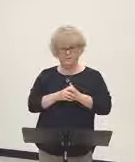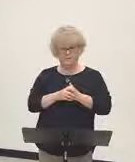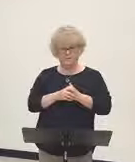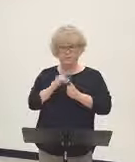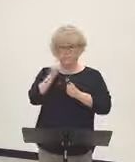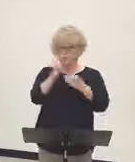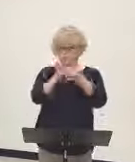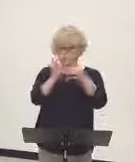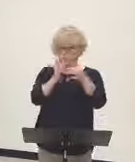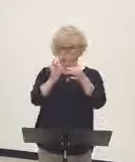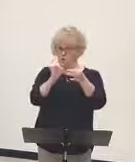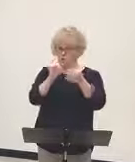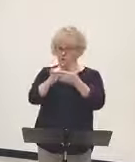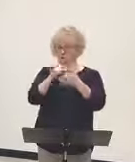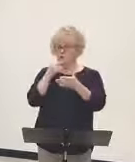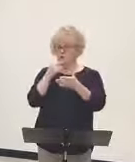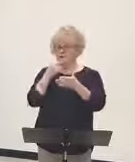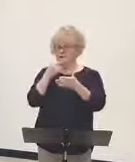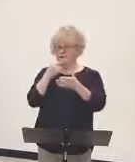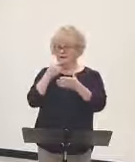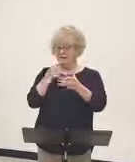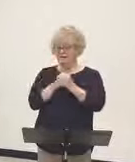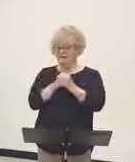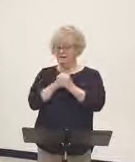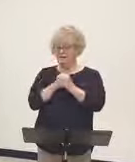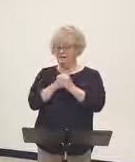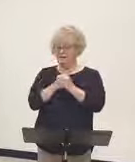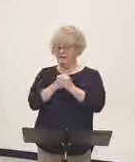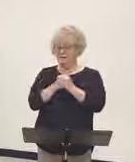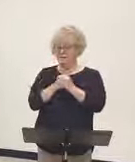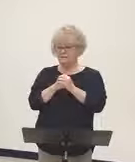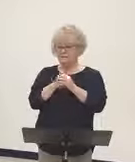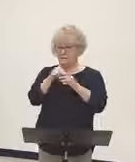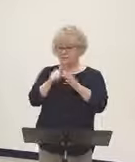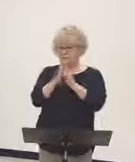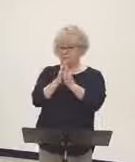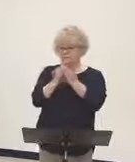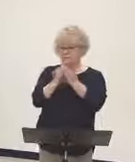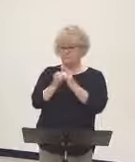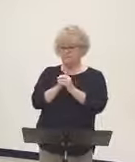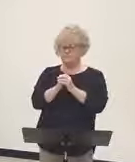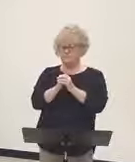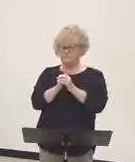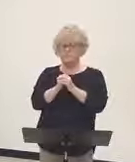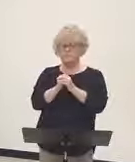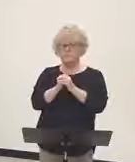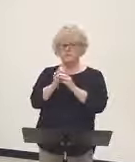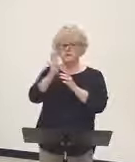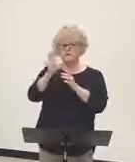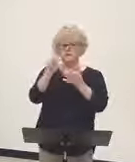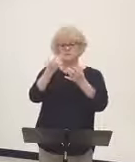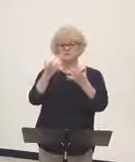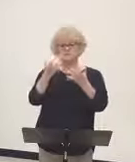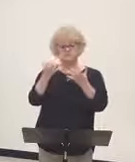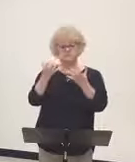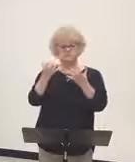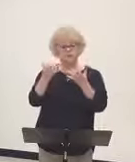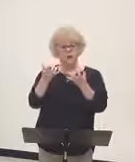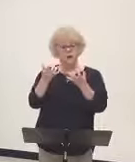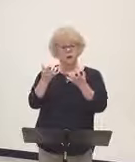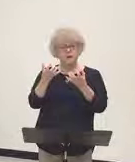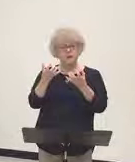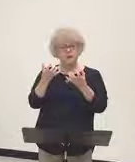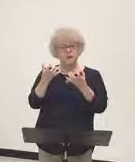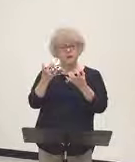one of the stories Father Cizek recounts in He Leadeth Me is his desire, along with a few of the